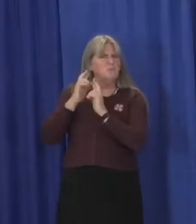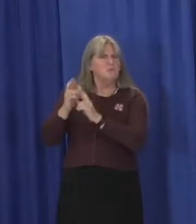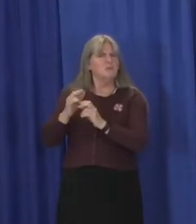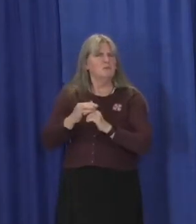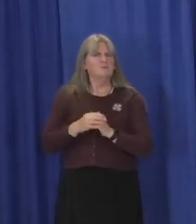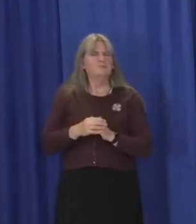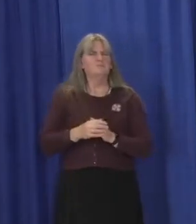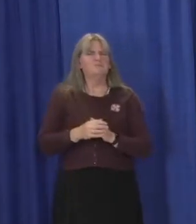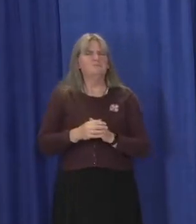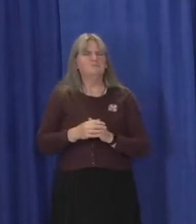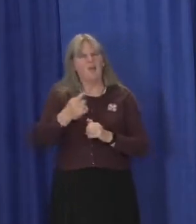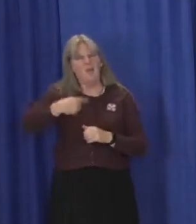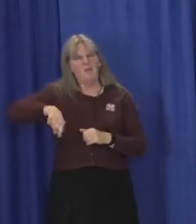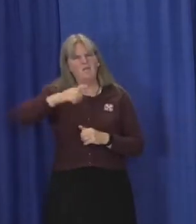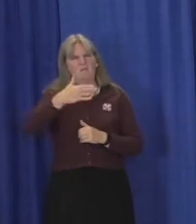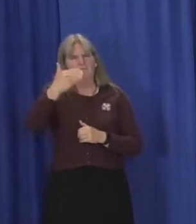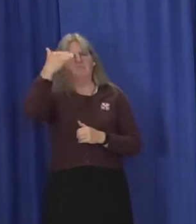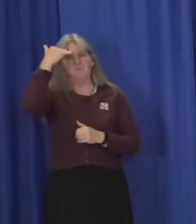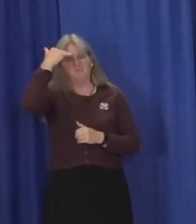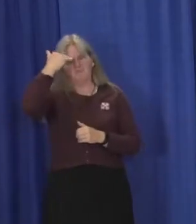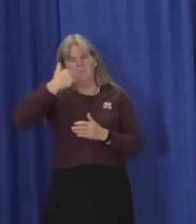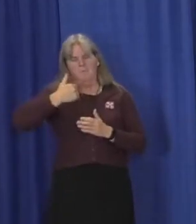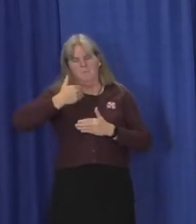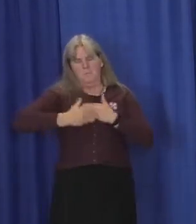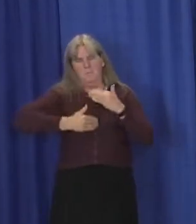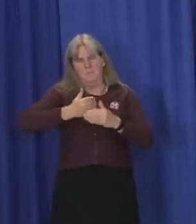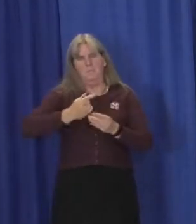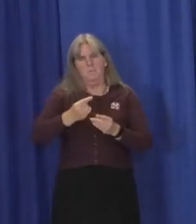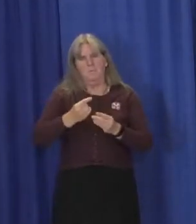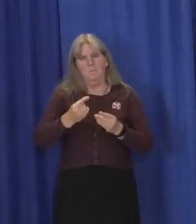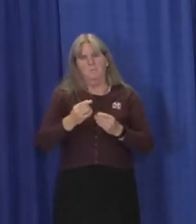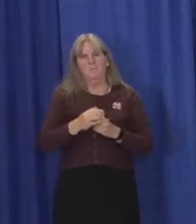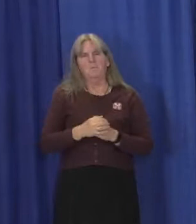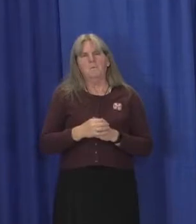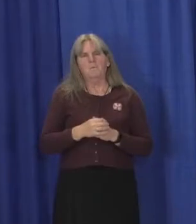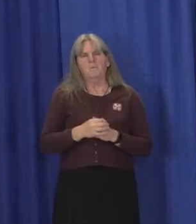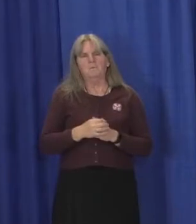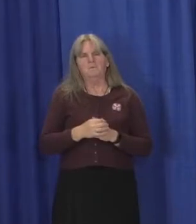I think we all know what to do, and I think